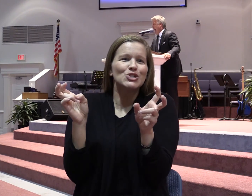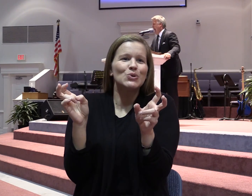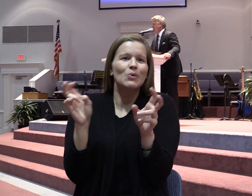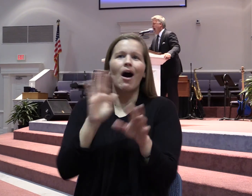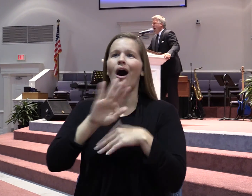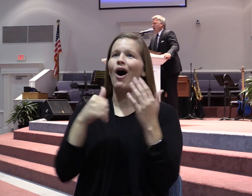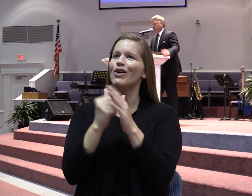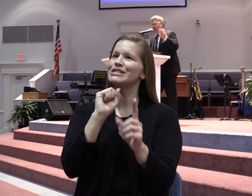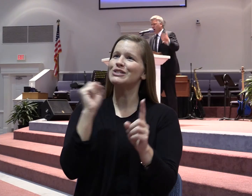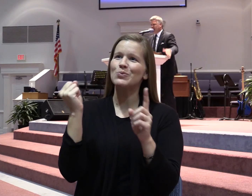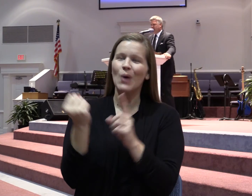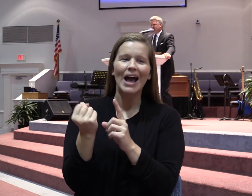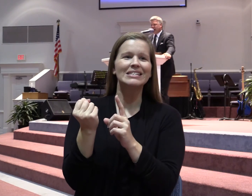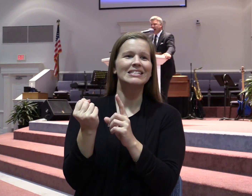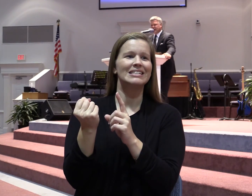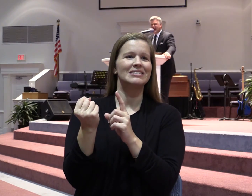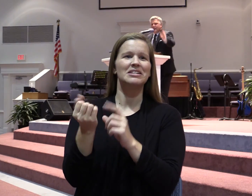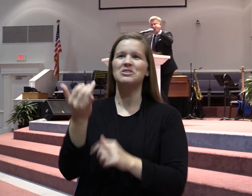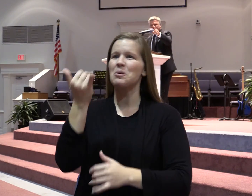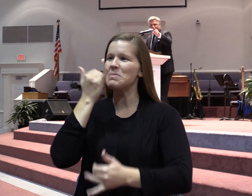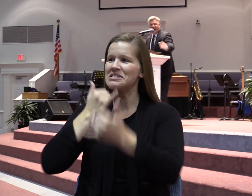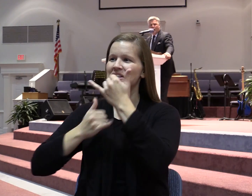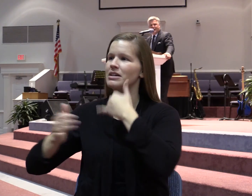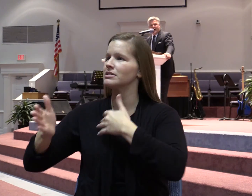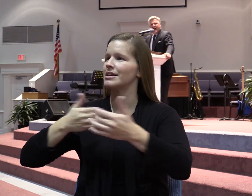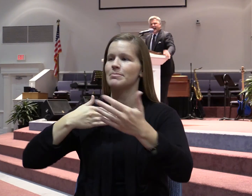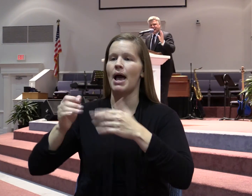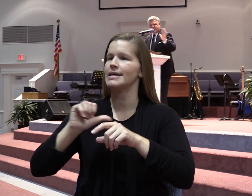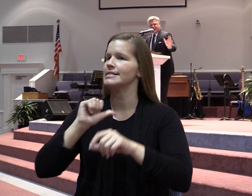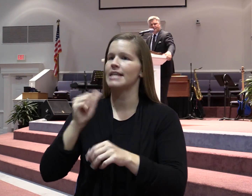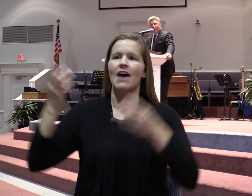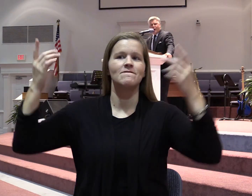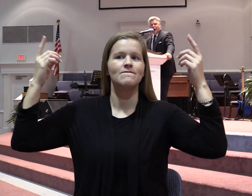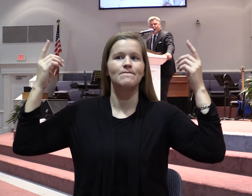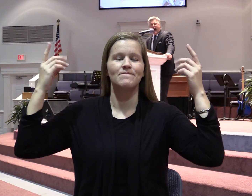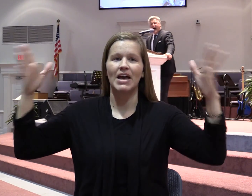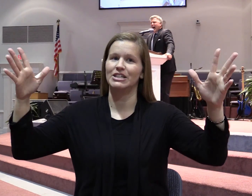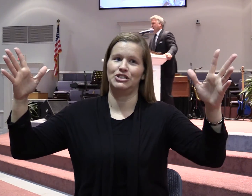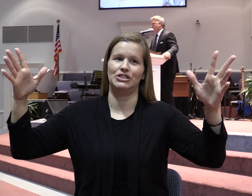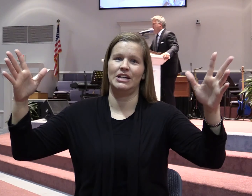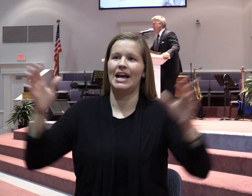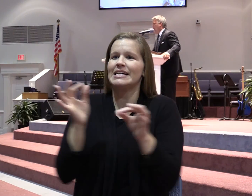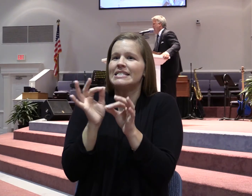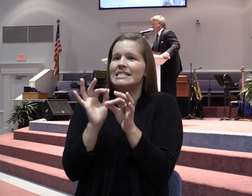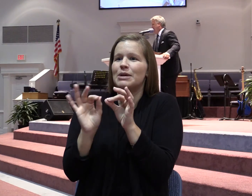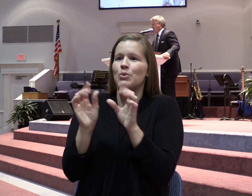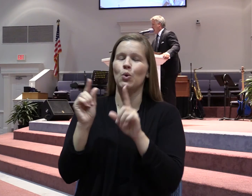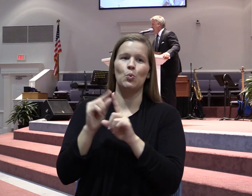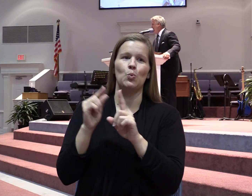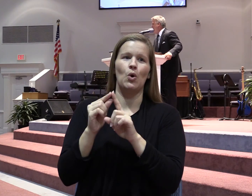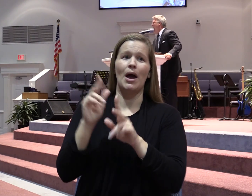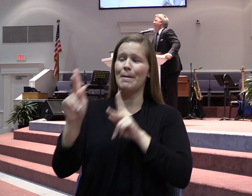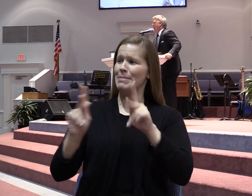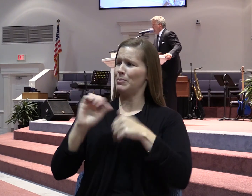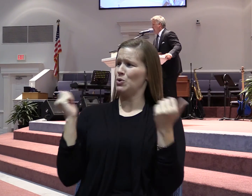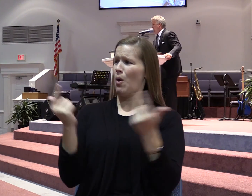the time. You can look at the mistakes, but it's not over. It's a simple word to a people in desperate